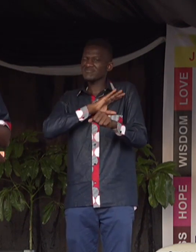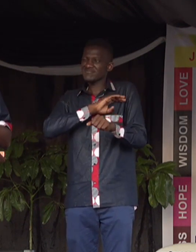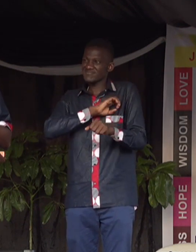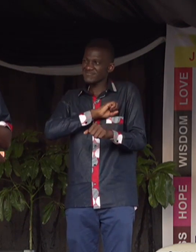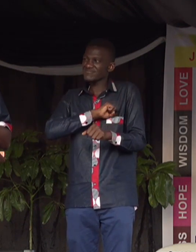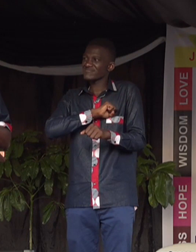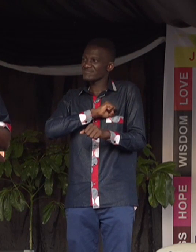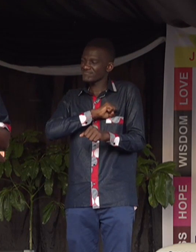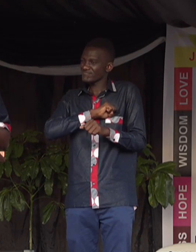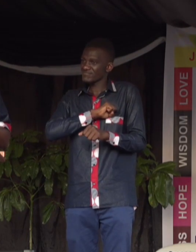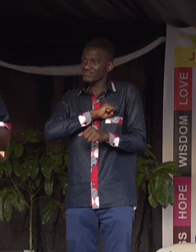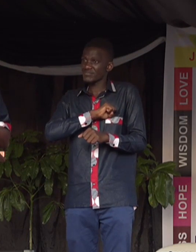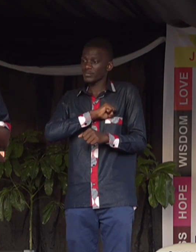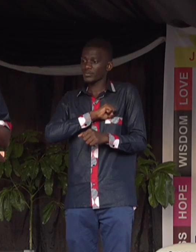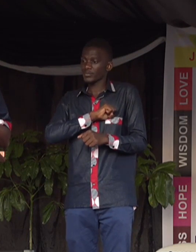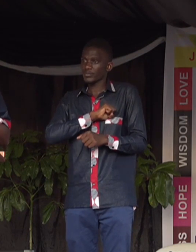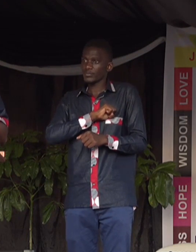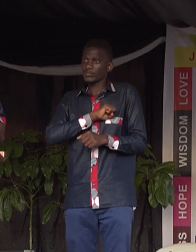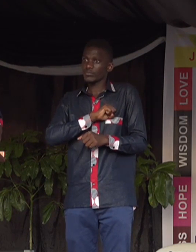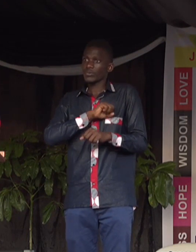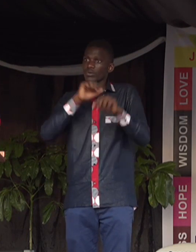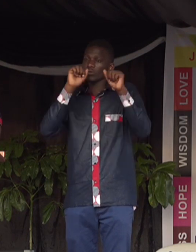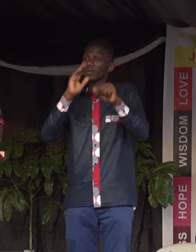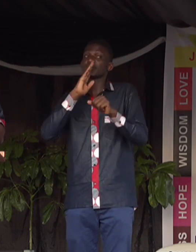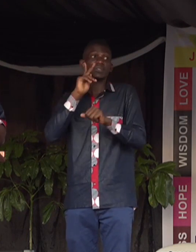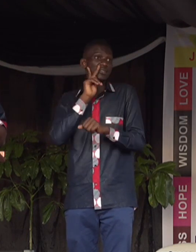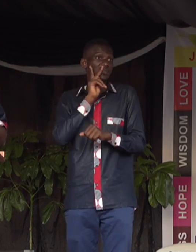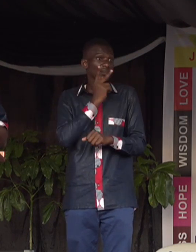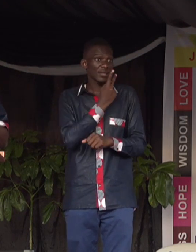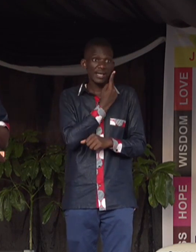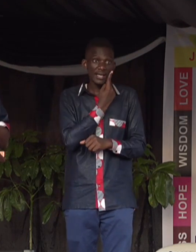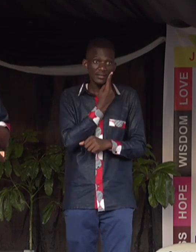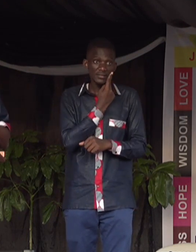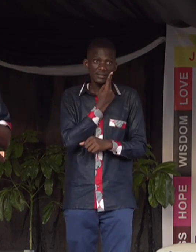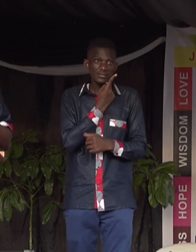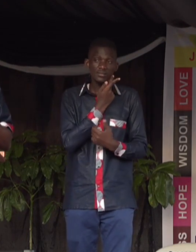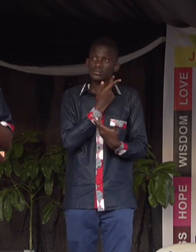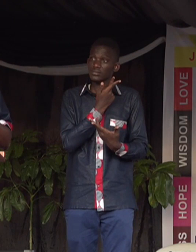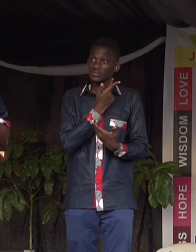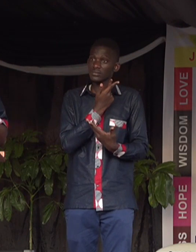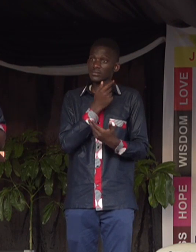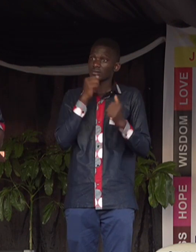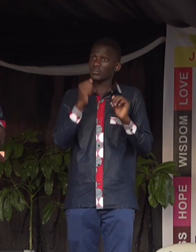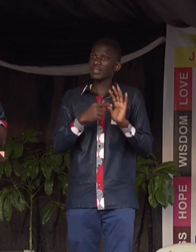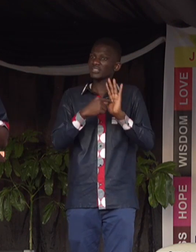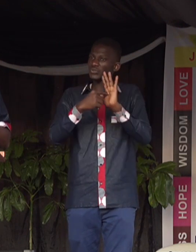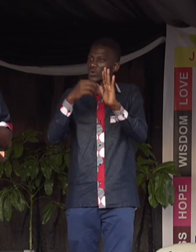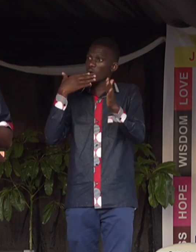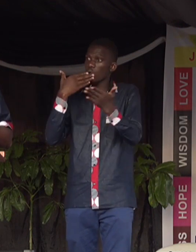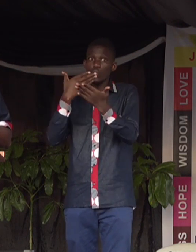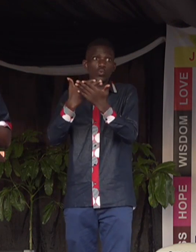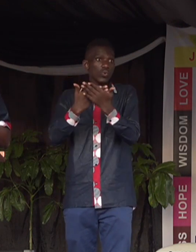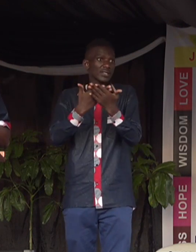Olina okubanga ogumiikiriza. You must be kind. Olina okubanga osaasira. You must show them goodness.